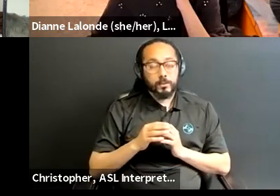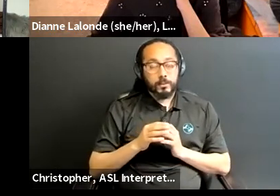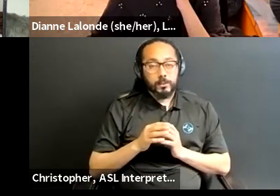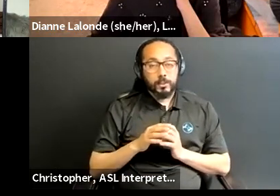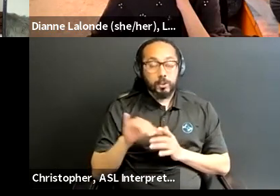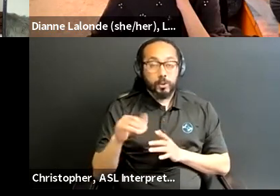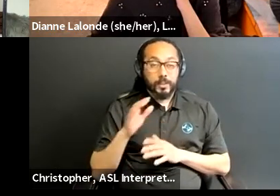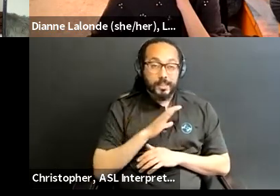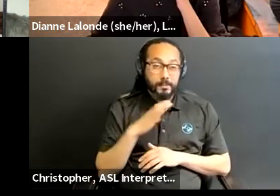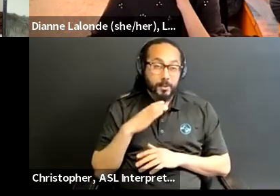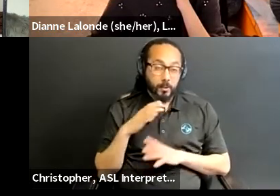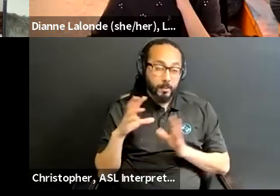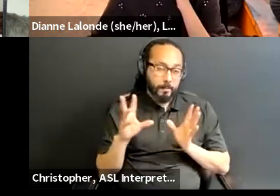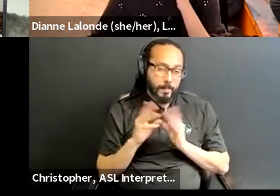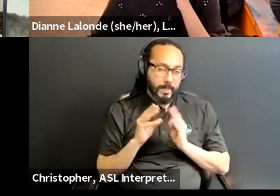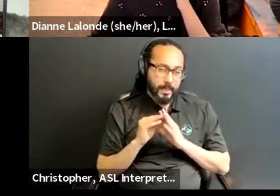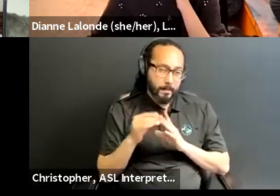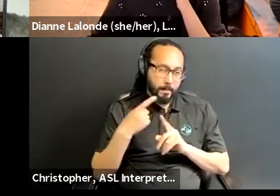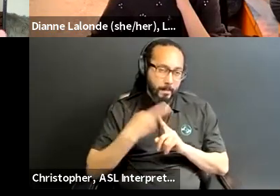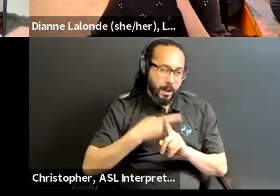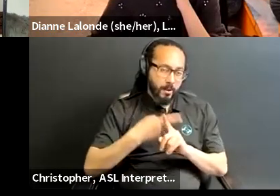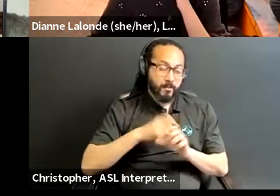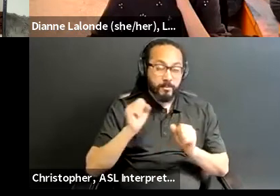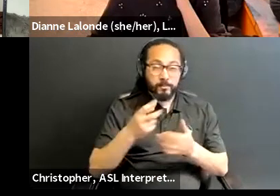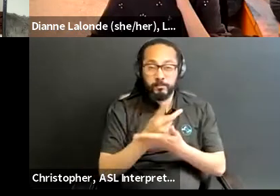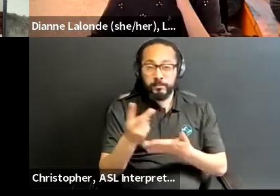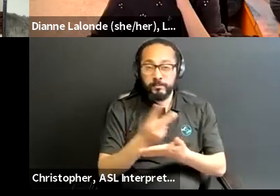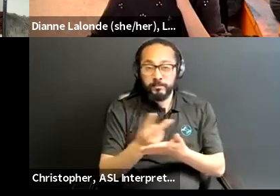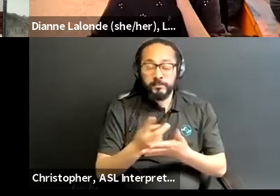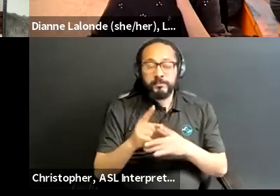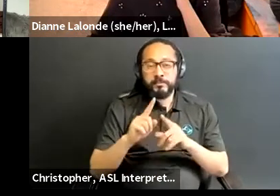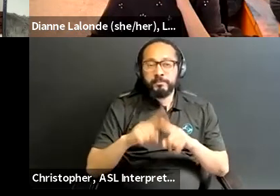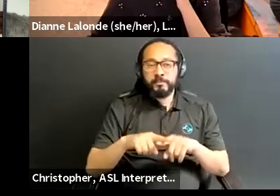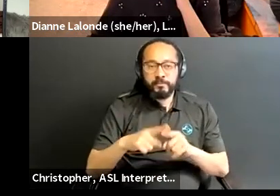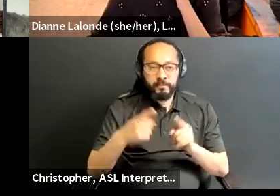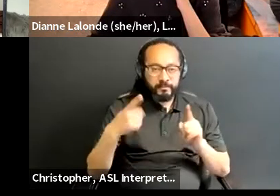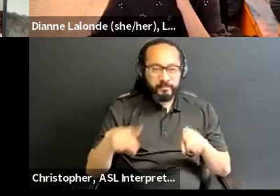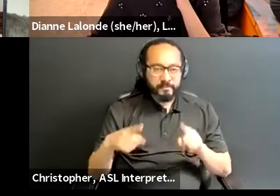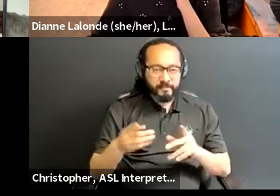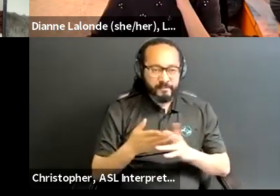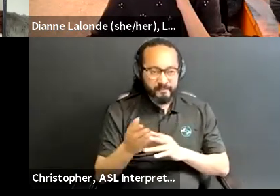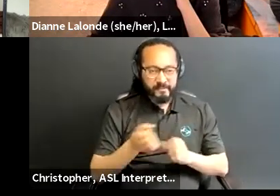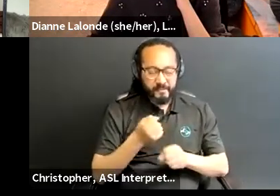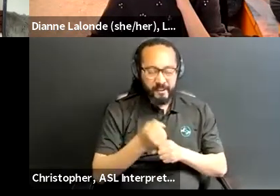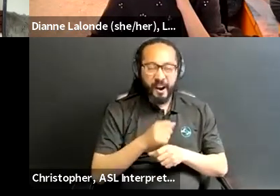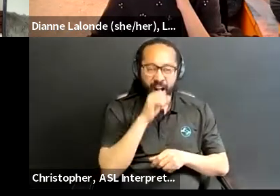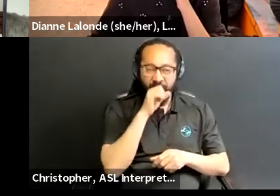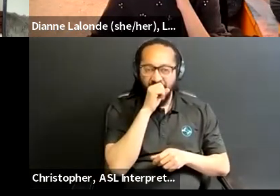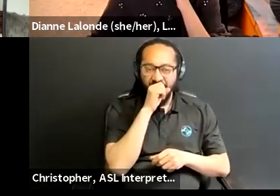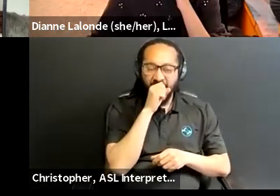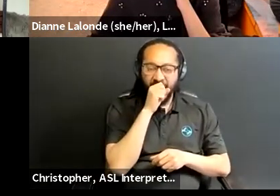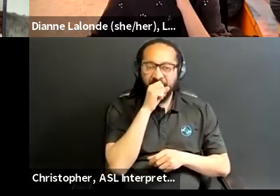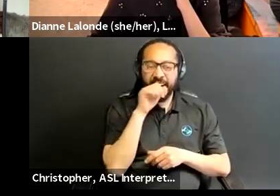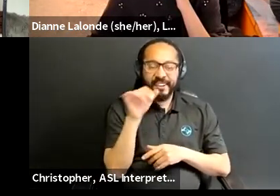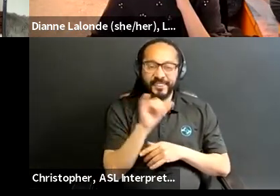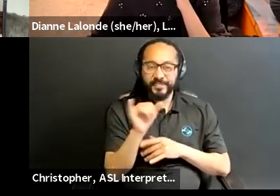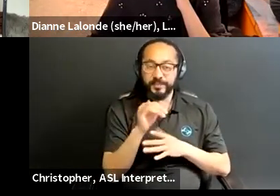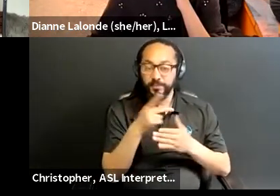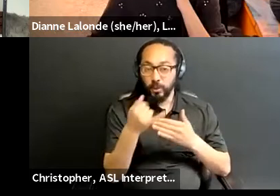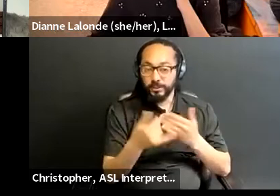monthly to bi-weekly, depending on the time of the year and the implementation of the projects. There will be